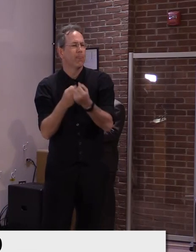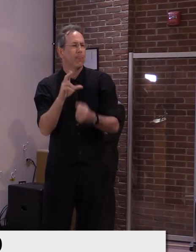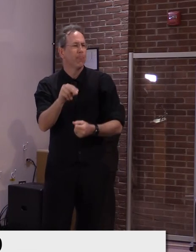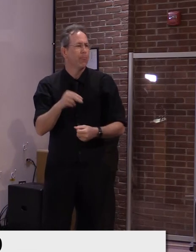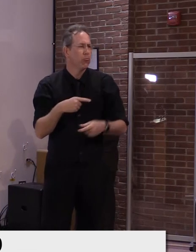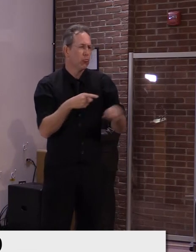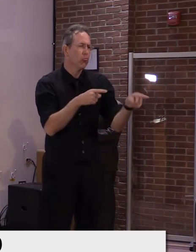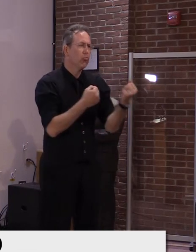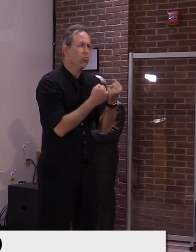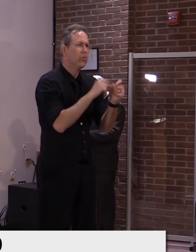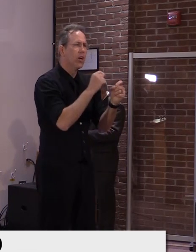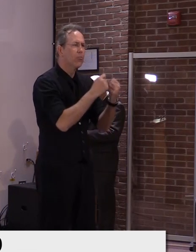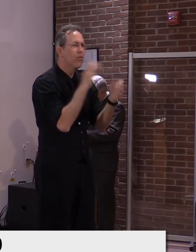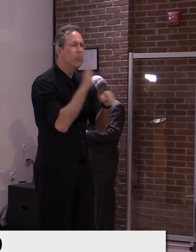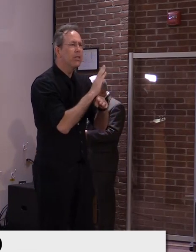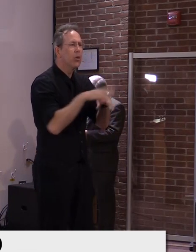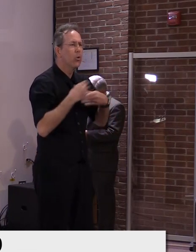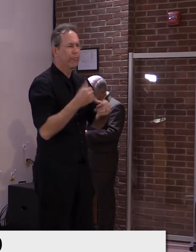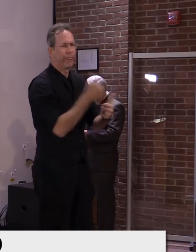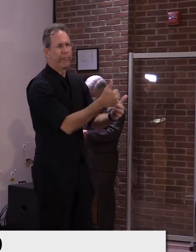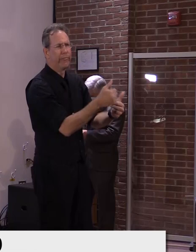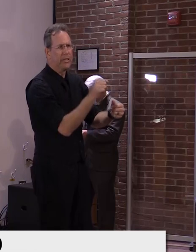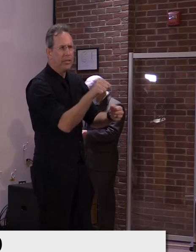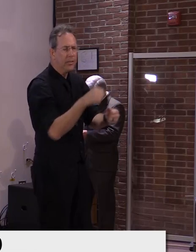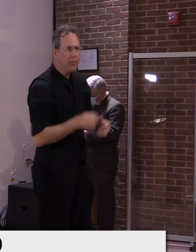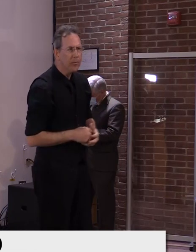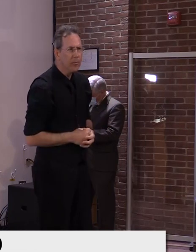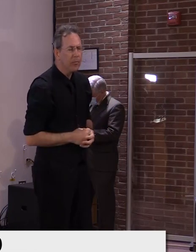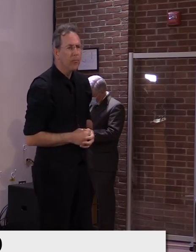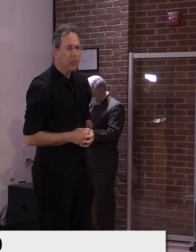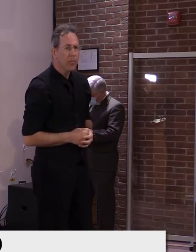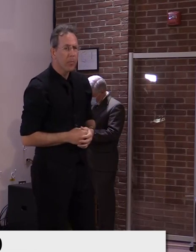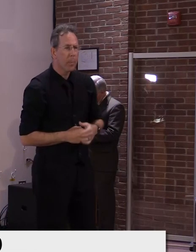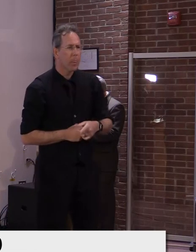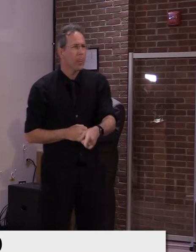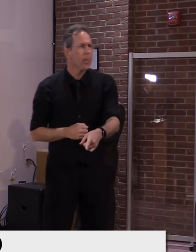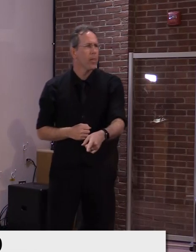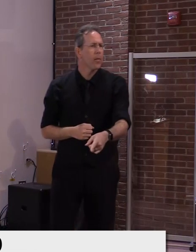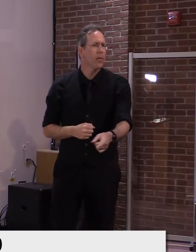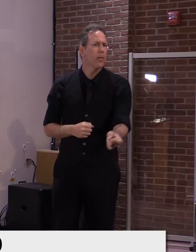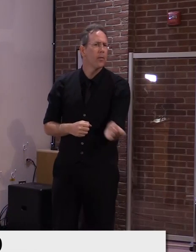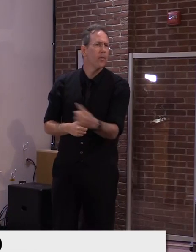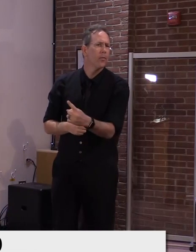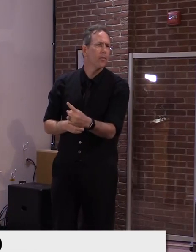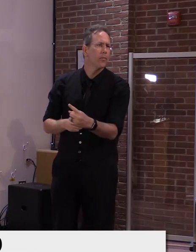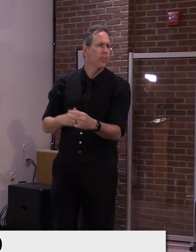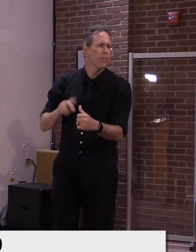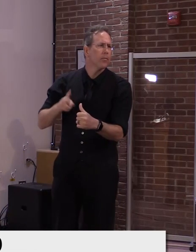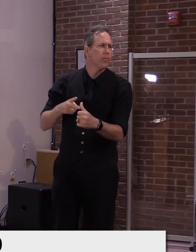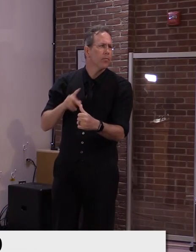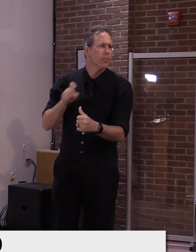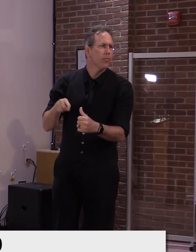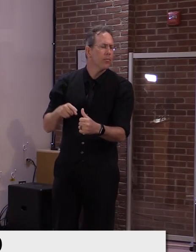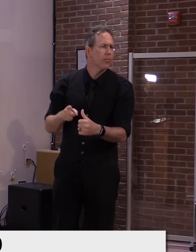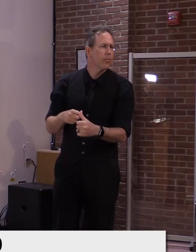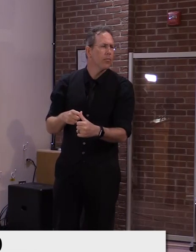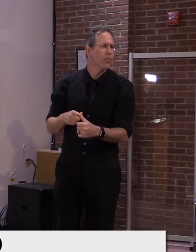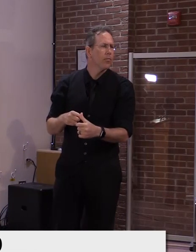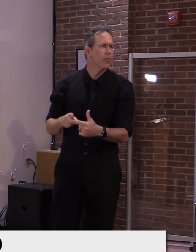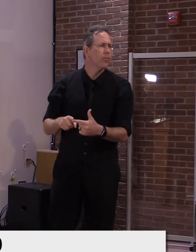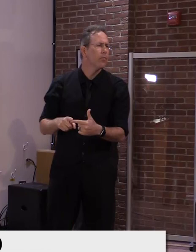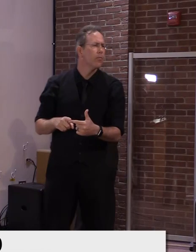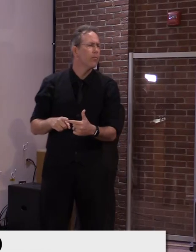Okay. And lastly, do you have a time frame yet for when Department of Labor will reinstitute